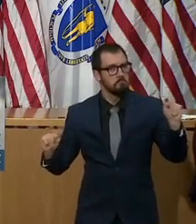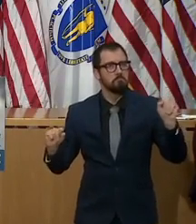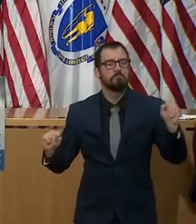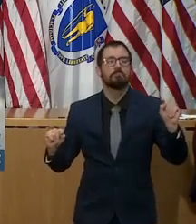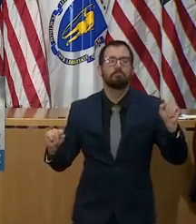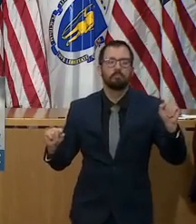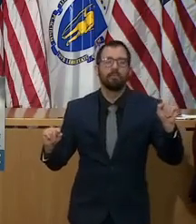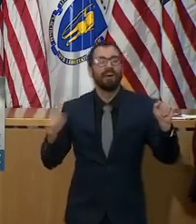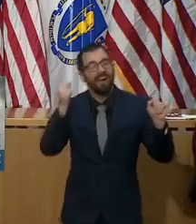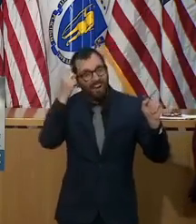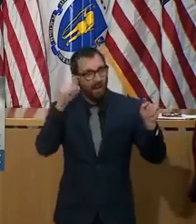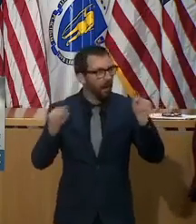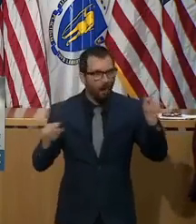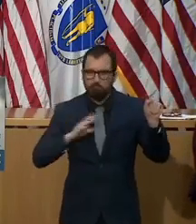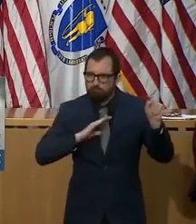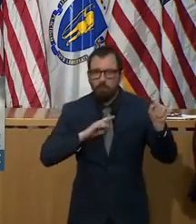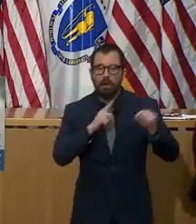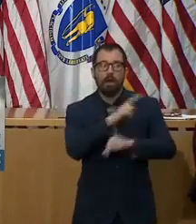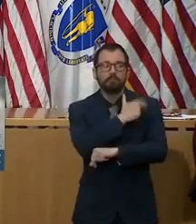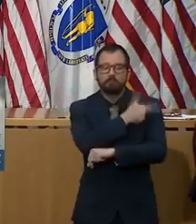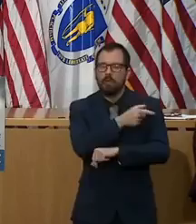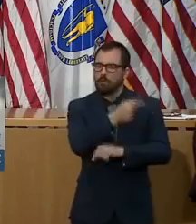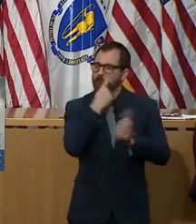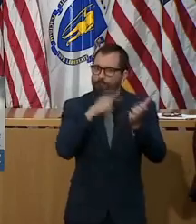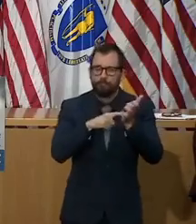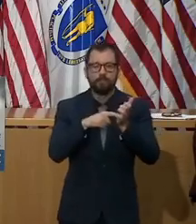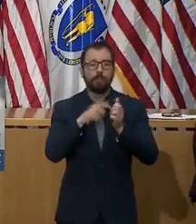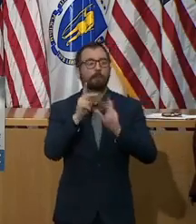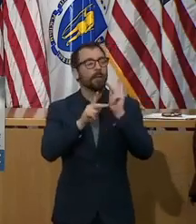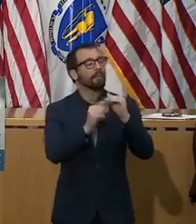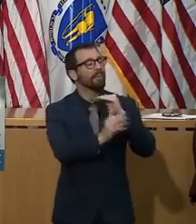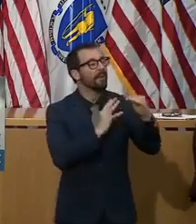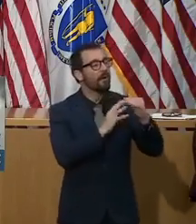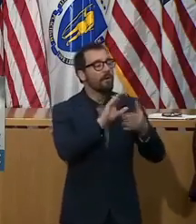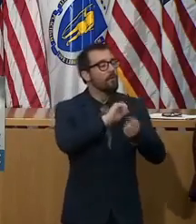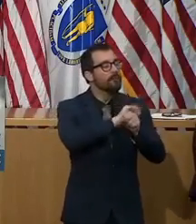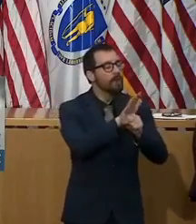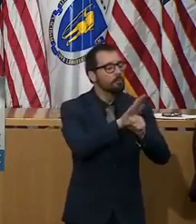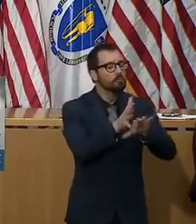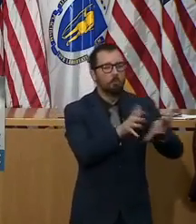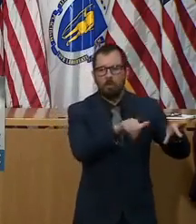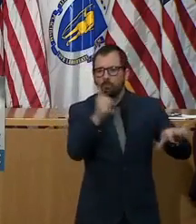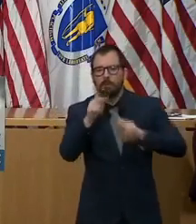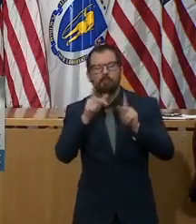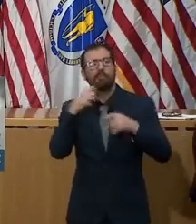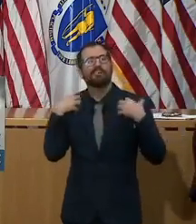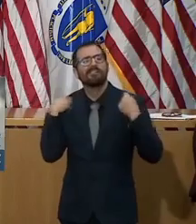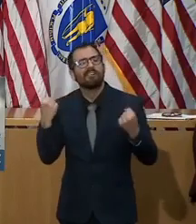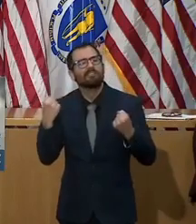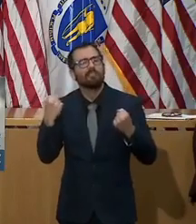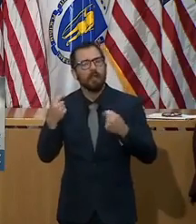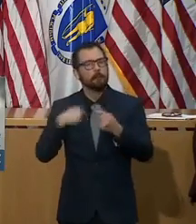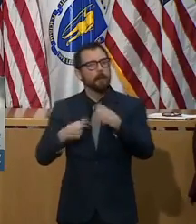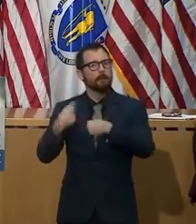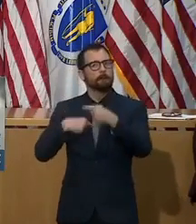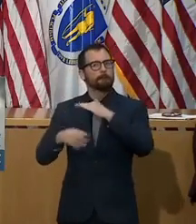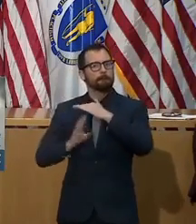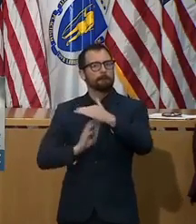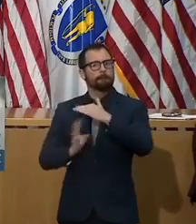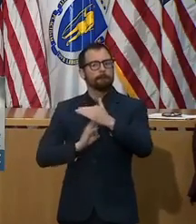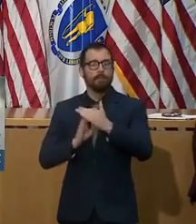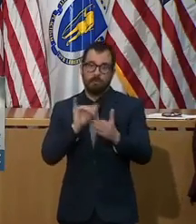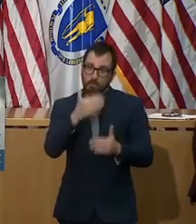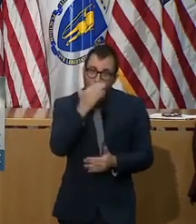that's not related to COVID-19. This is very good news, as people who need serious medical